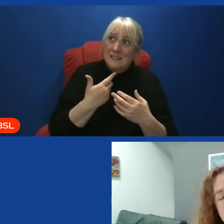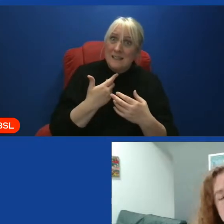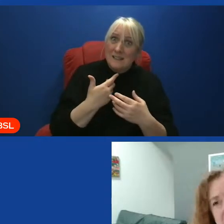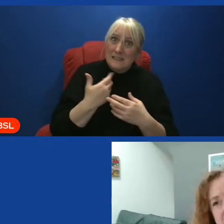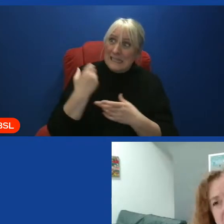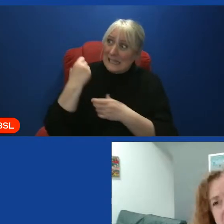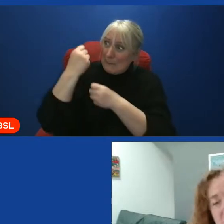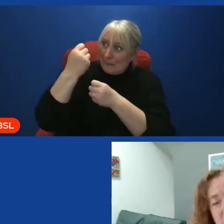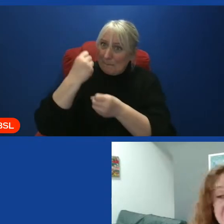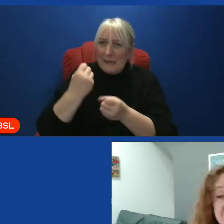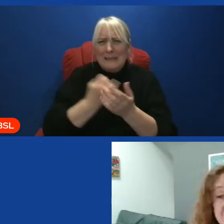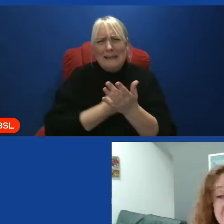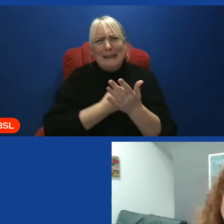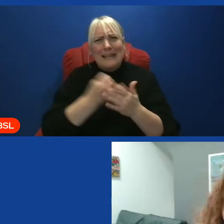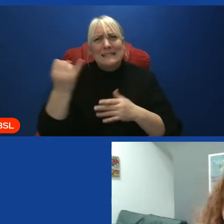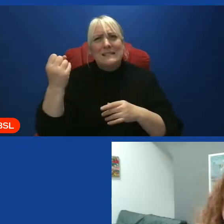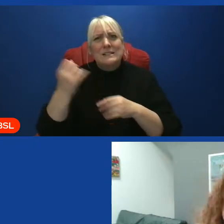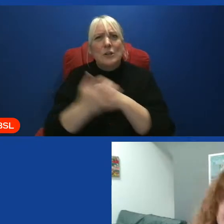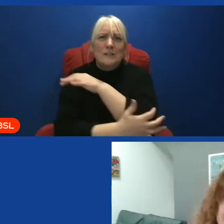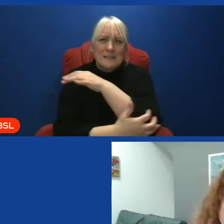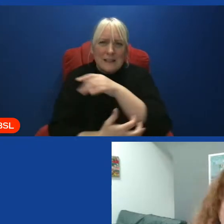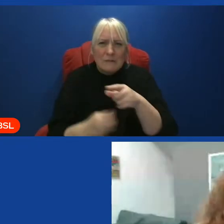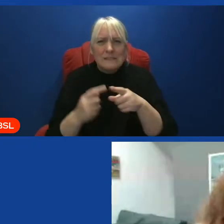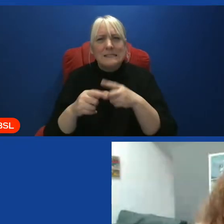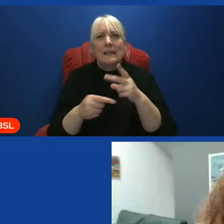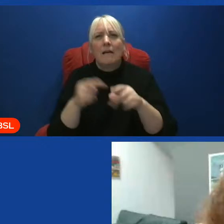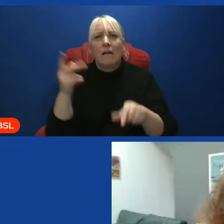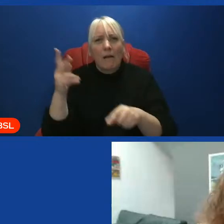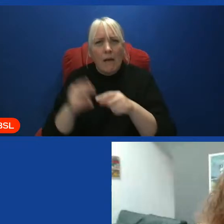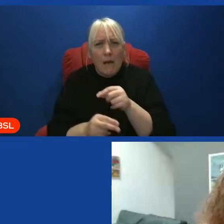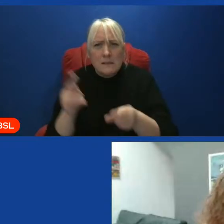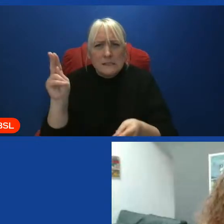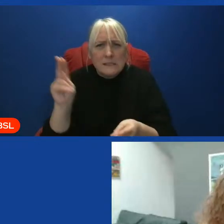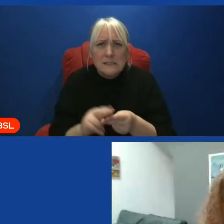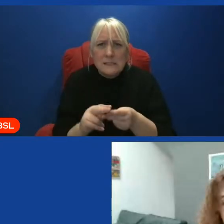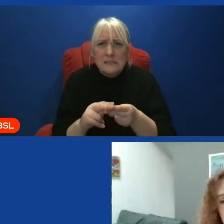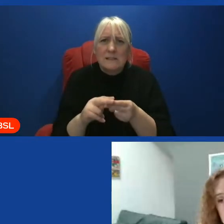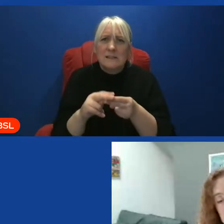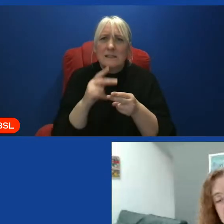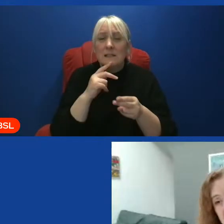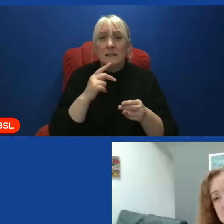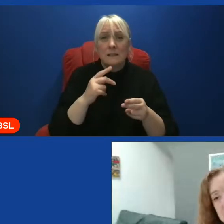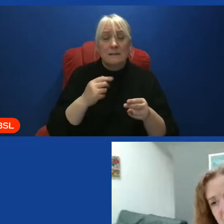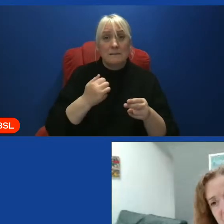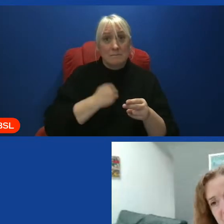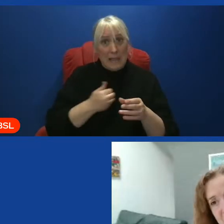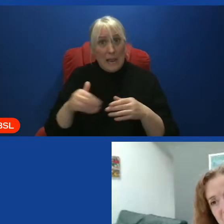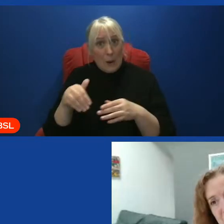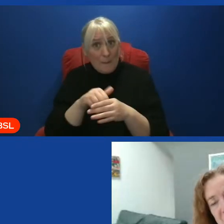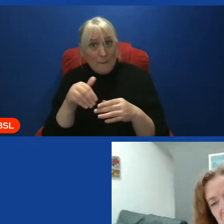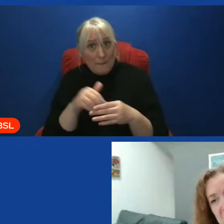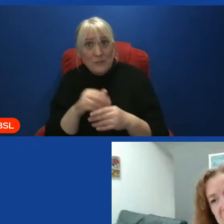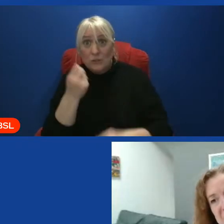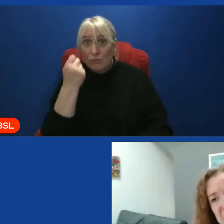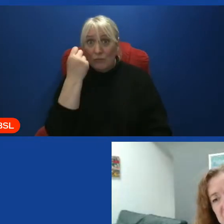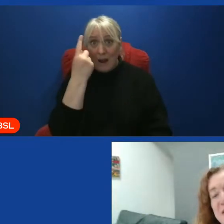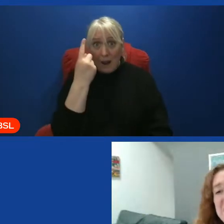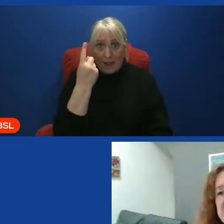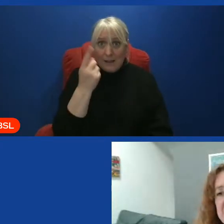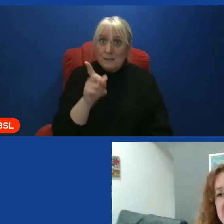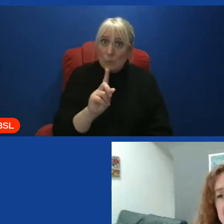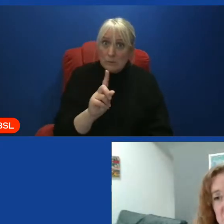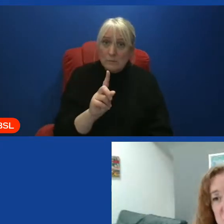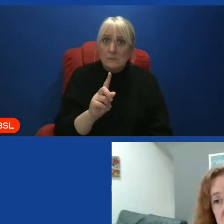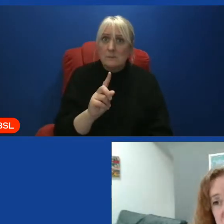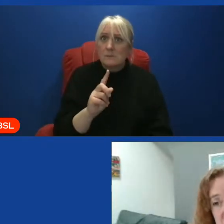austerity and against the cuts that various governments have tried to impose, because our members recognise that actually there